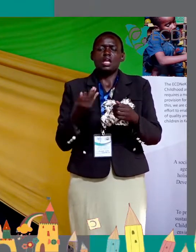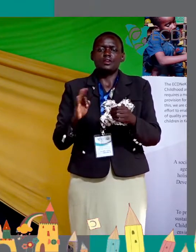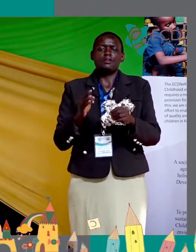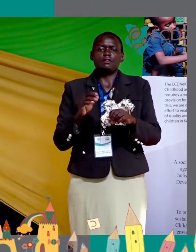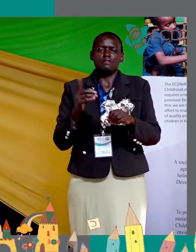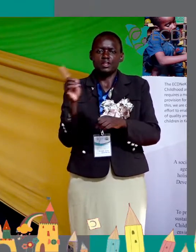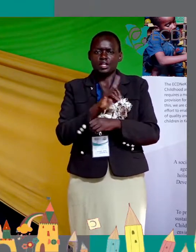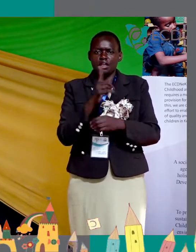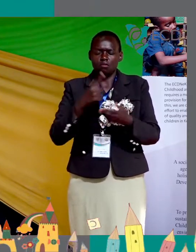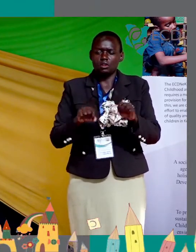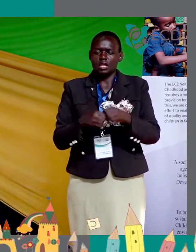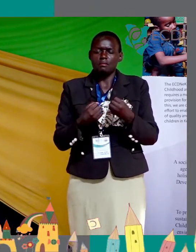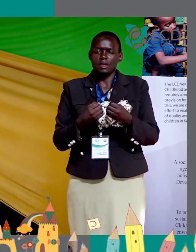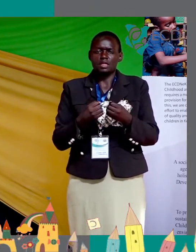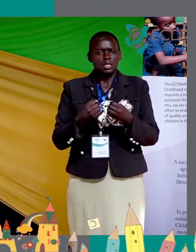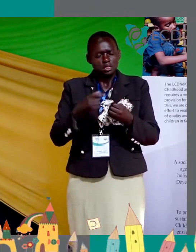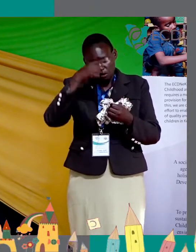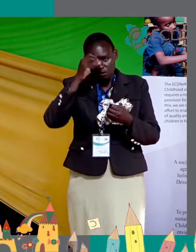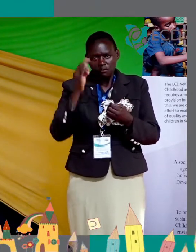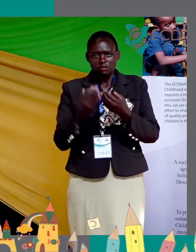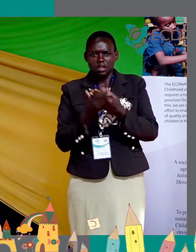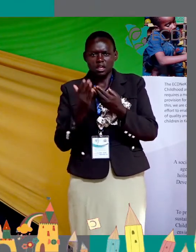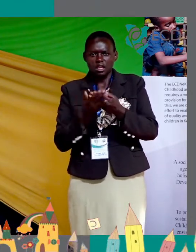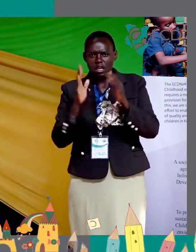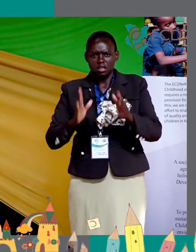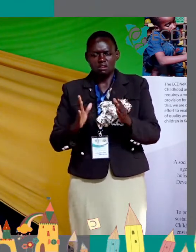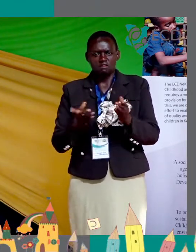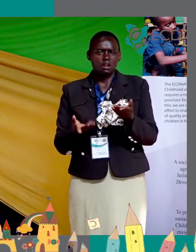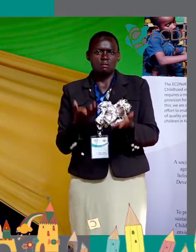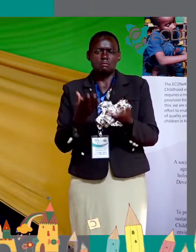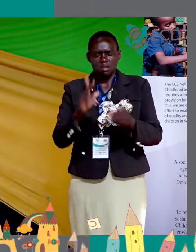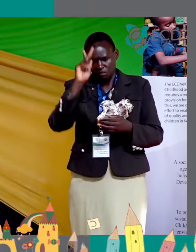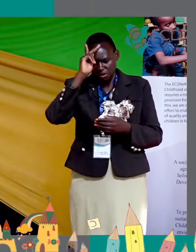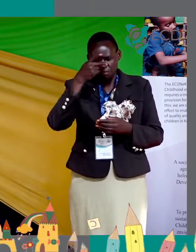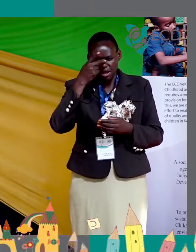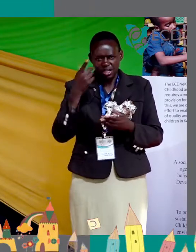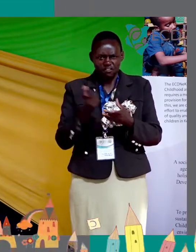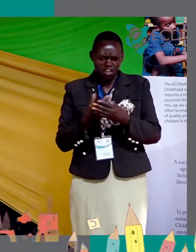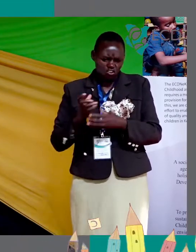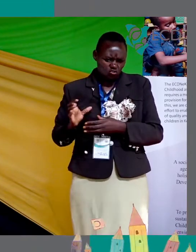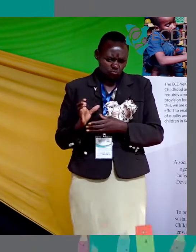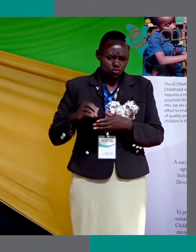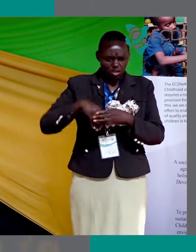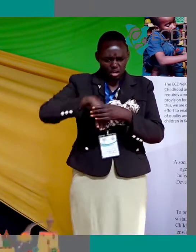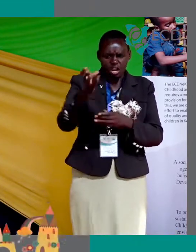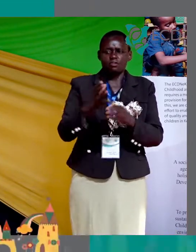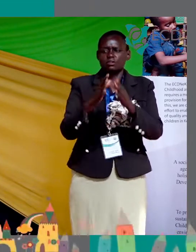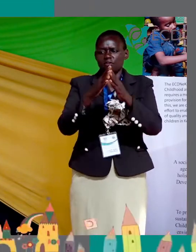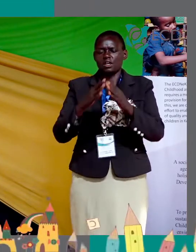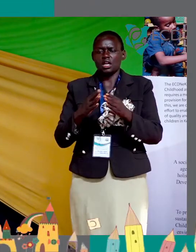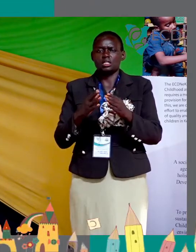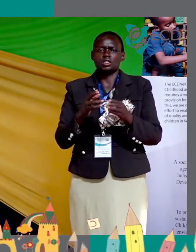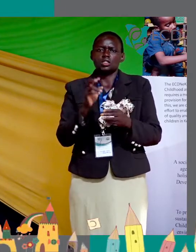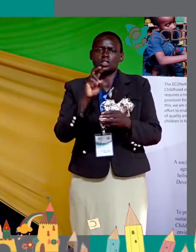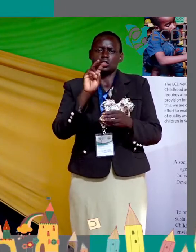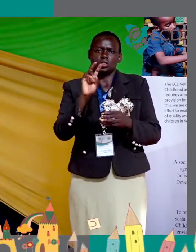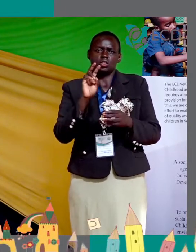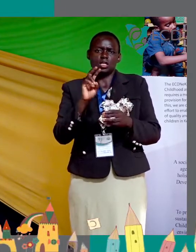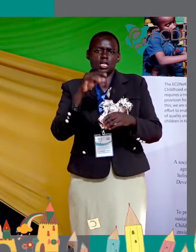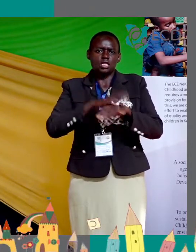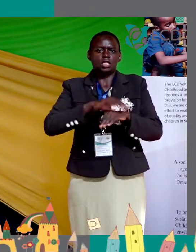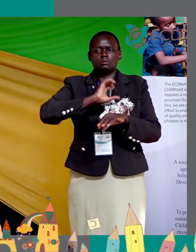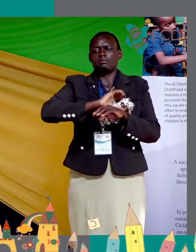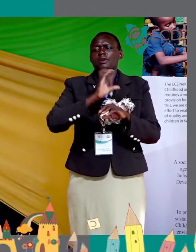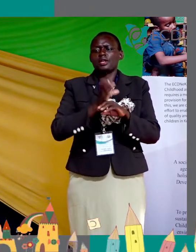is because of the caregiver, it is because of the parent that is pushing this girl out of the household to go and get